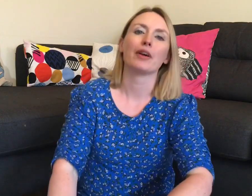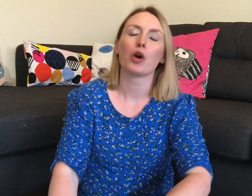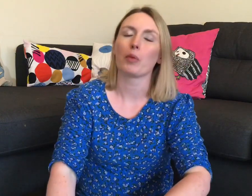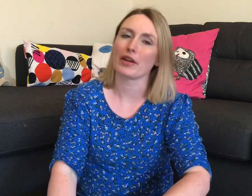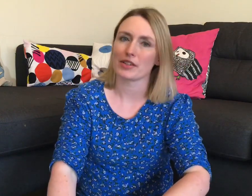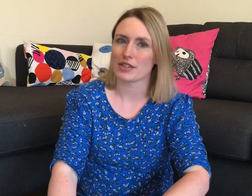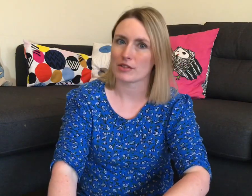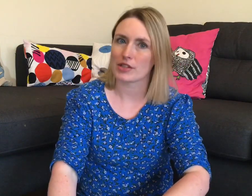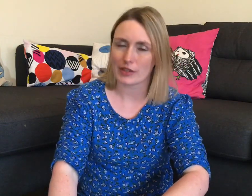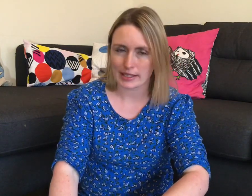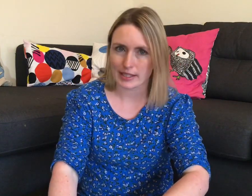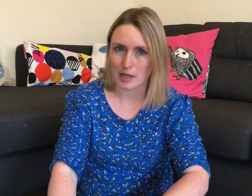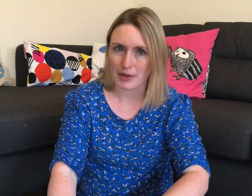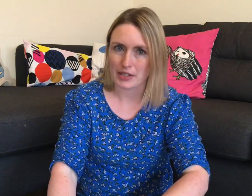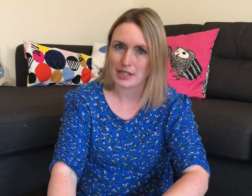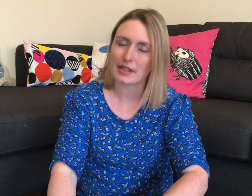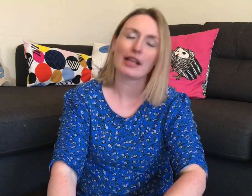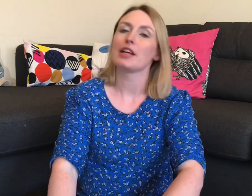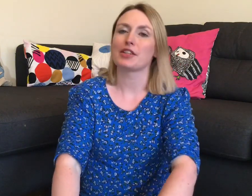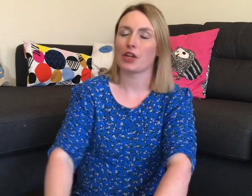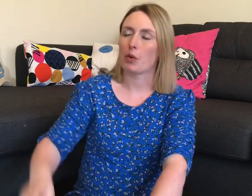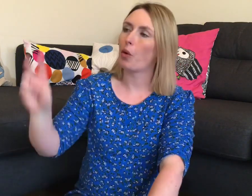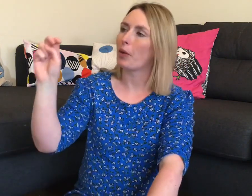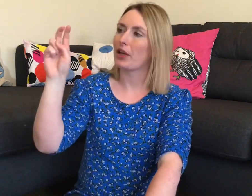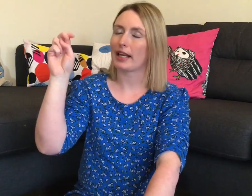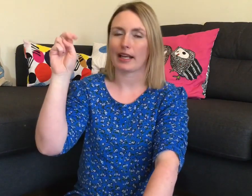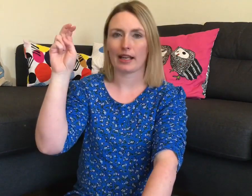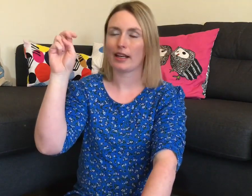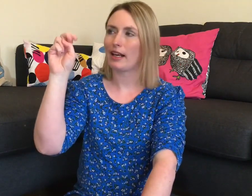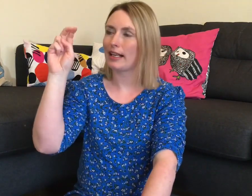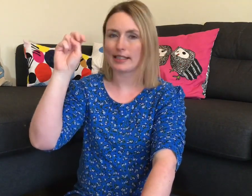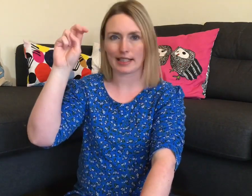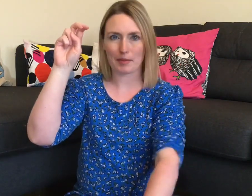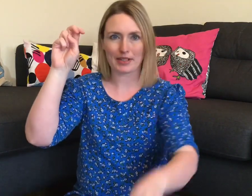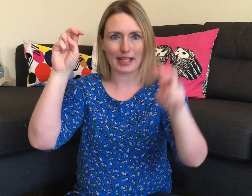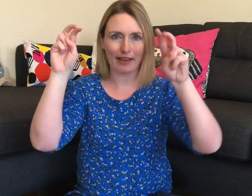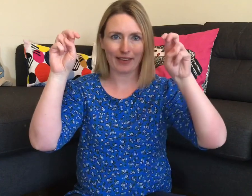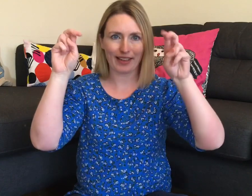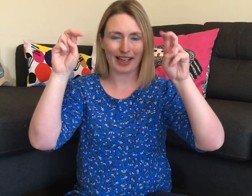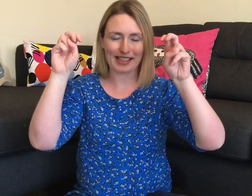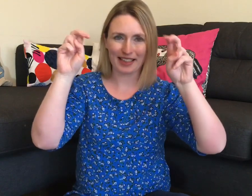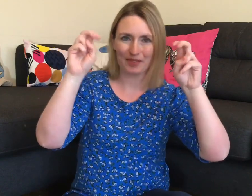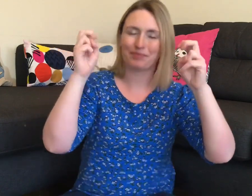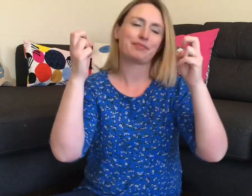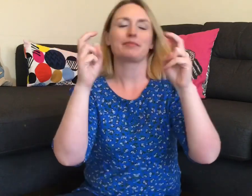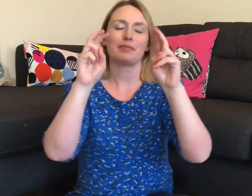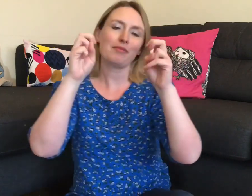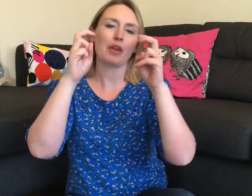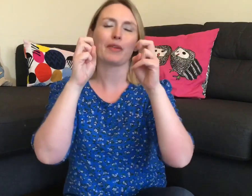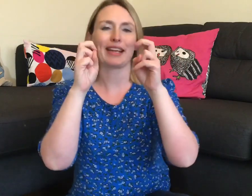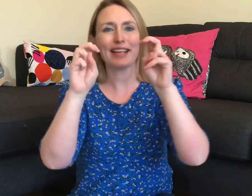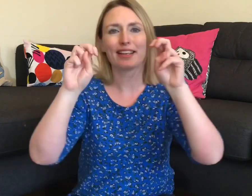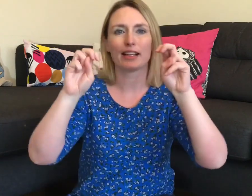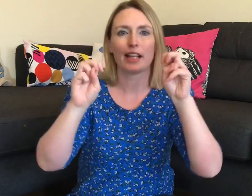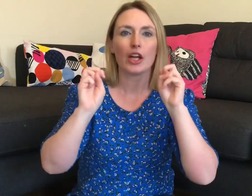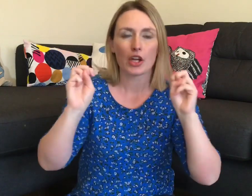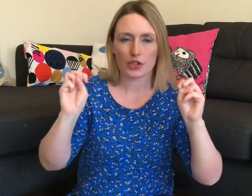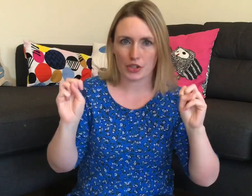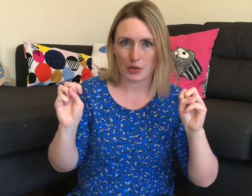we're going to do two little dicky birds. So we're going to get our little dicky birds here and here. Are we ready? Two